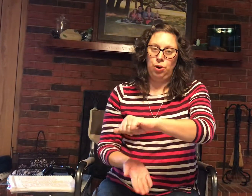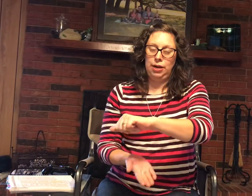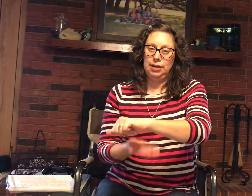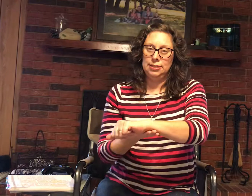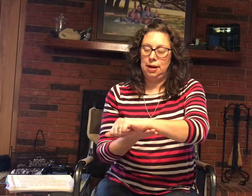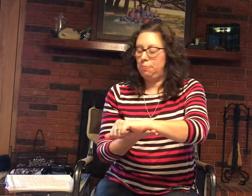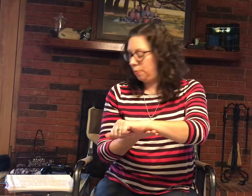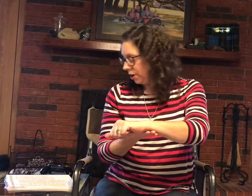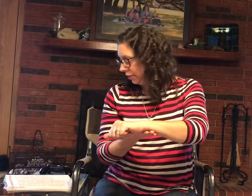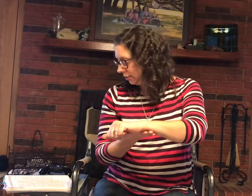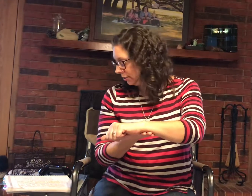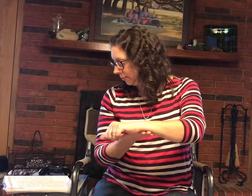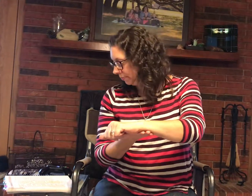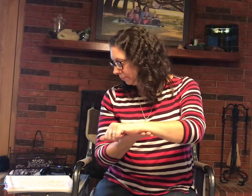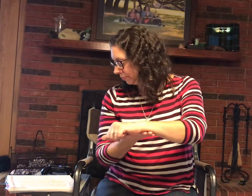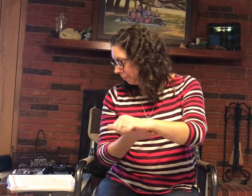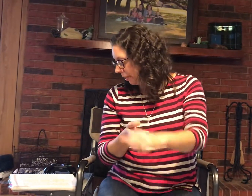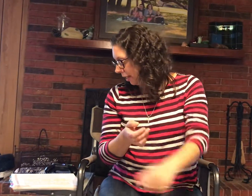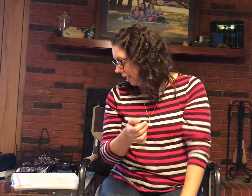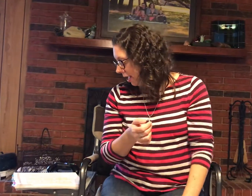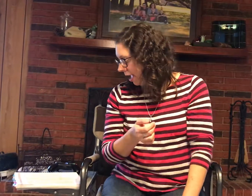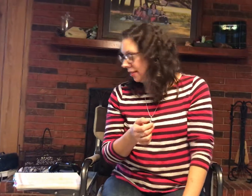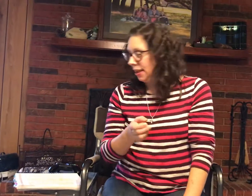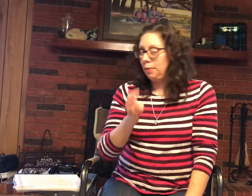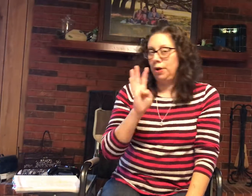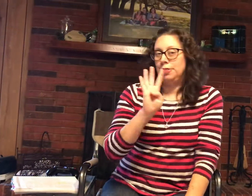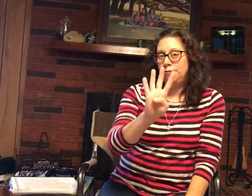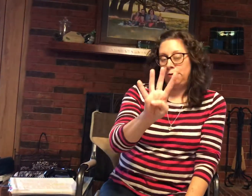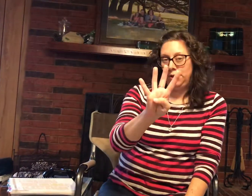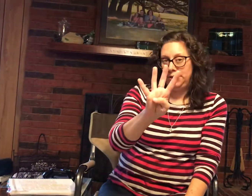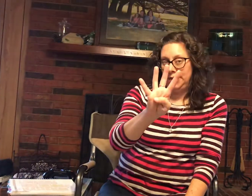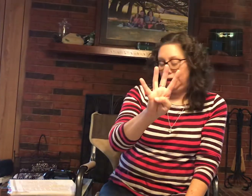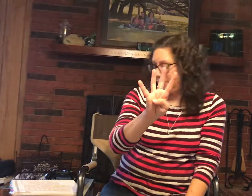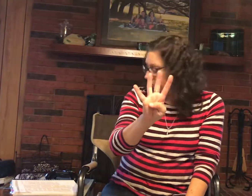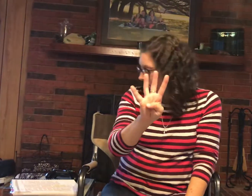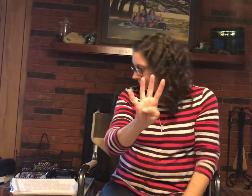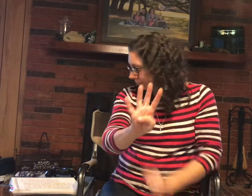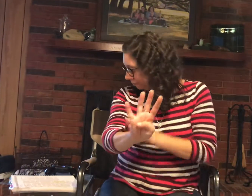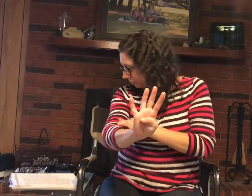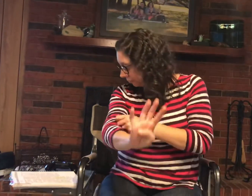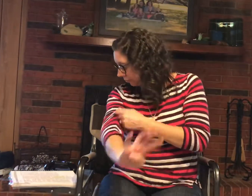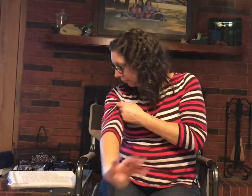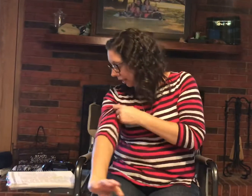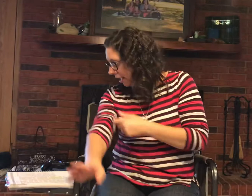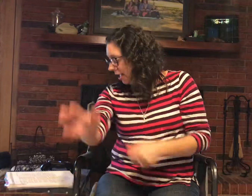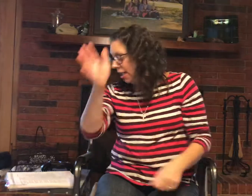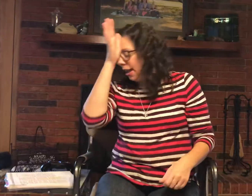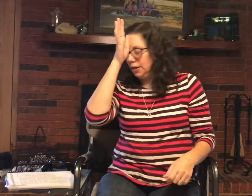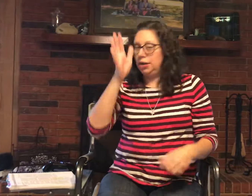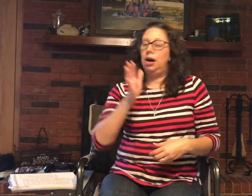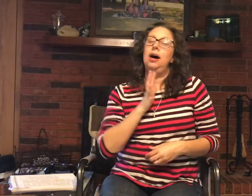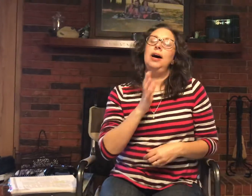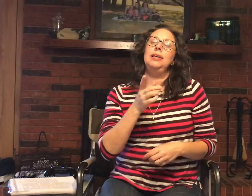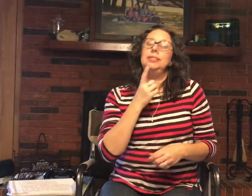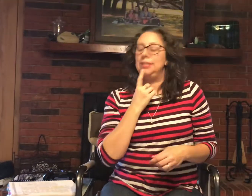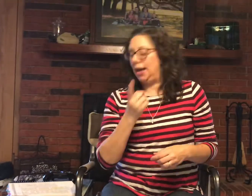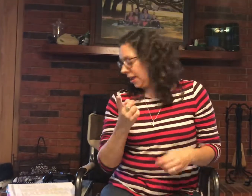Morning is up once. And now we're on the 4th day, 4. And God said,